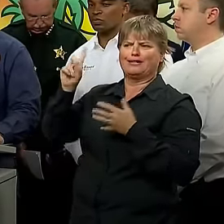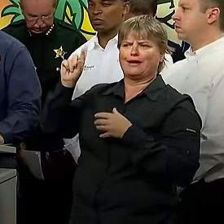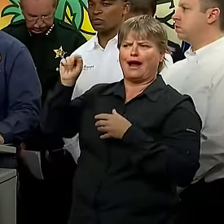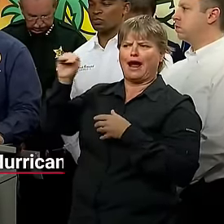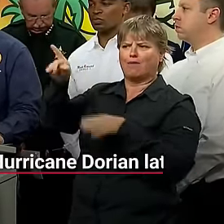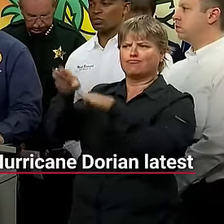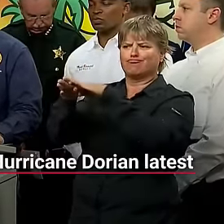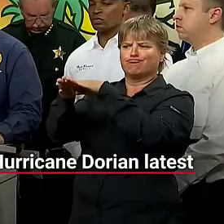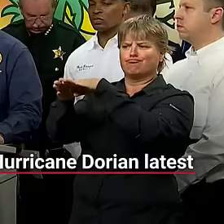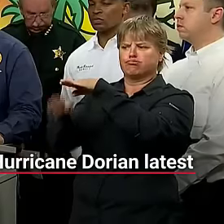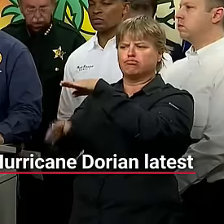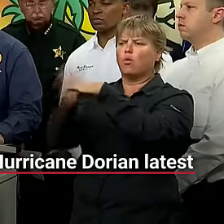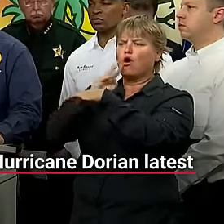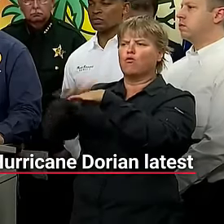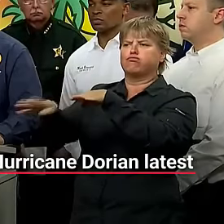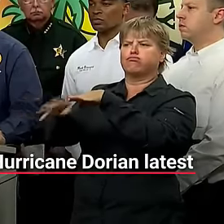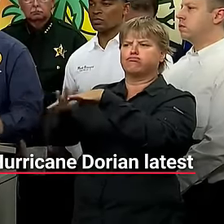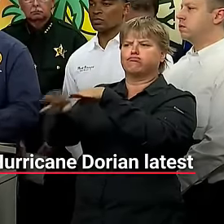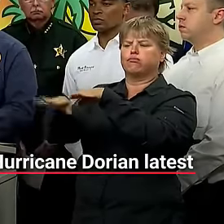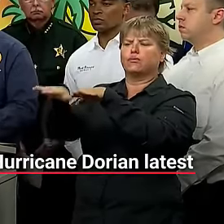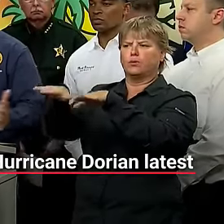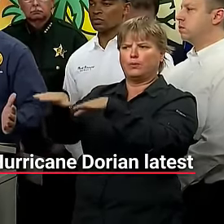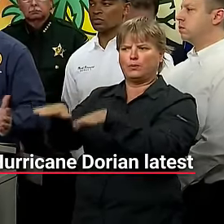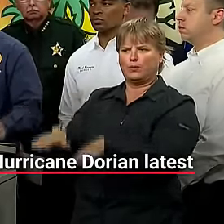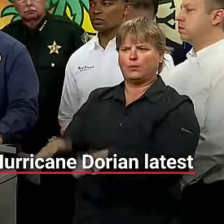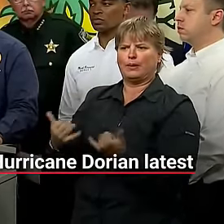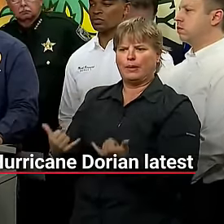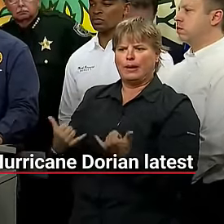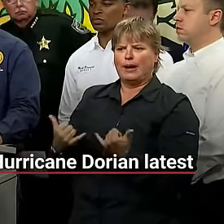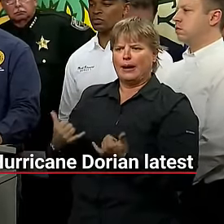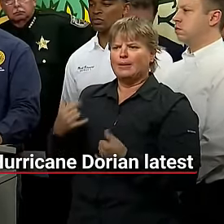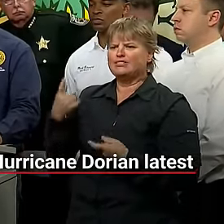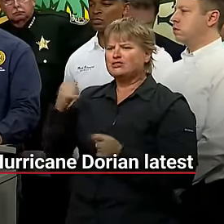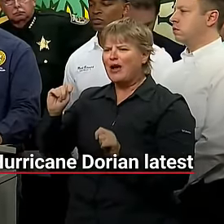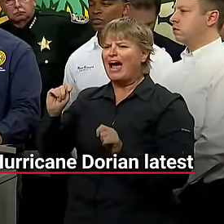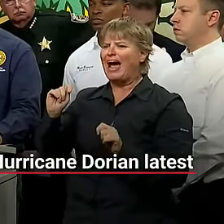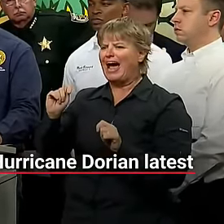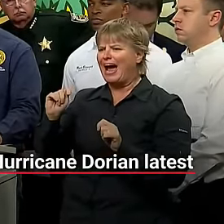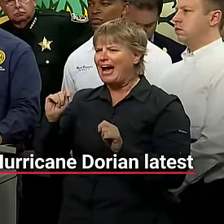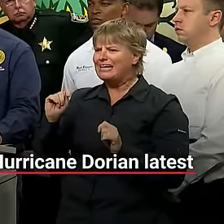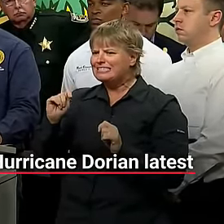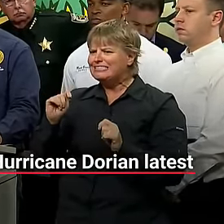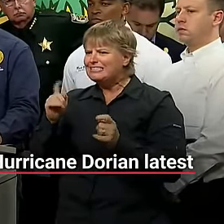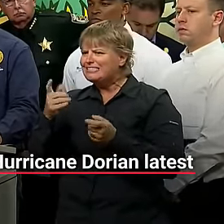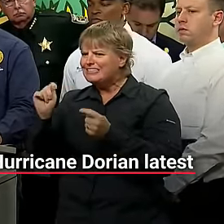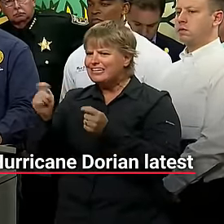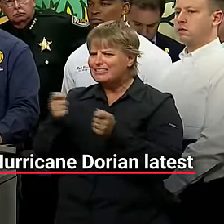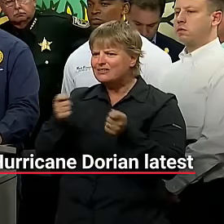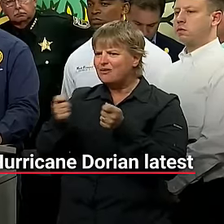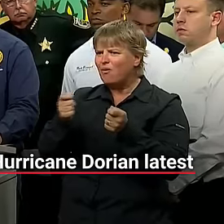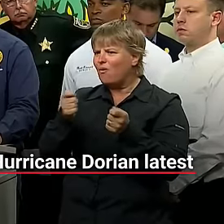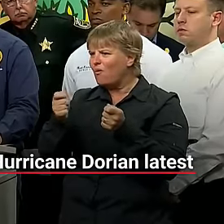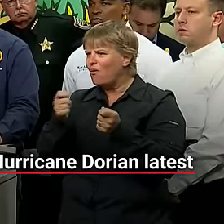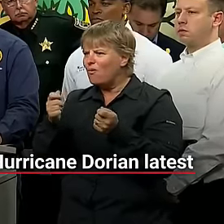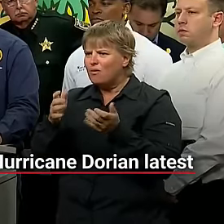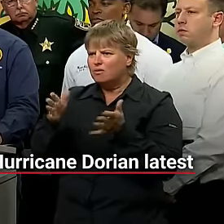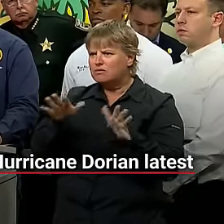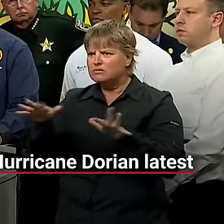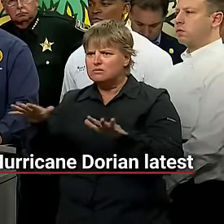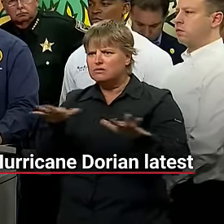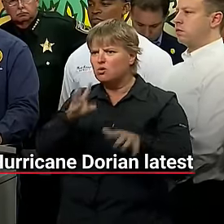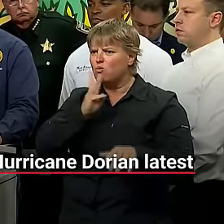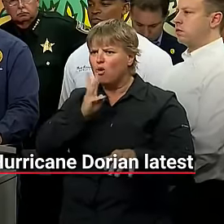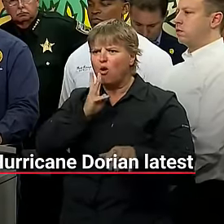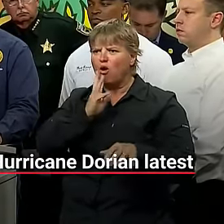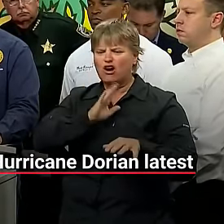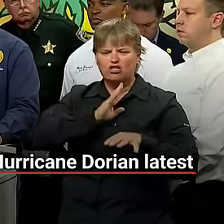were working with the federal government on, really to try to obviate some of the environmental damage that was being caused by the discharges. You know,